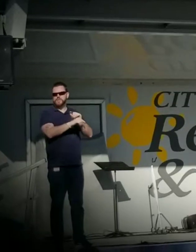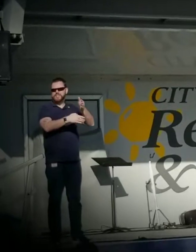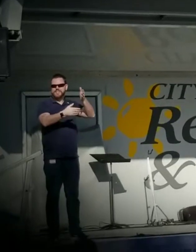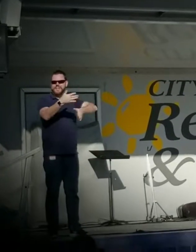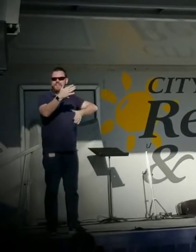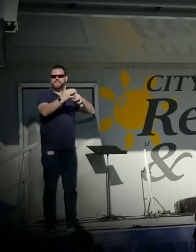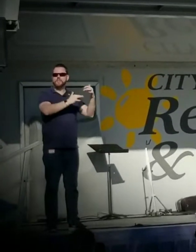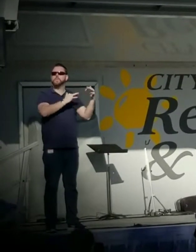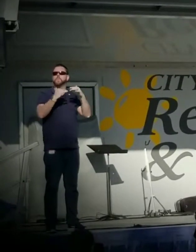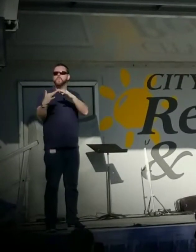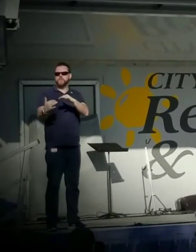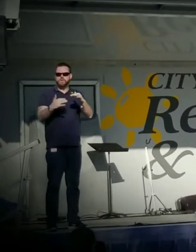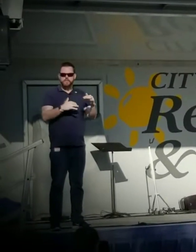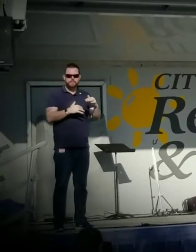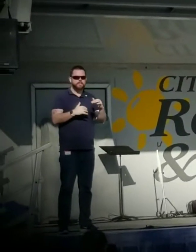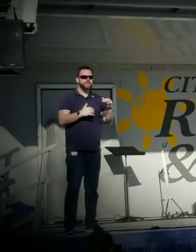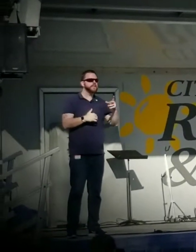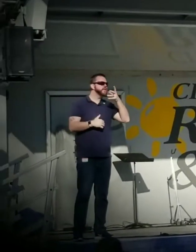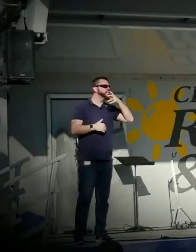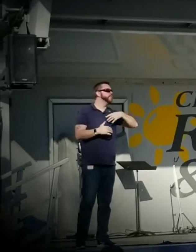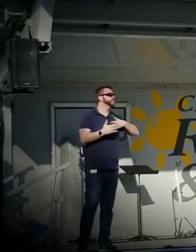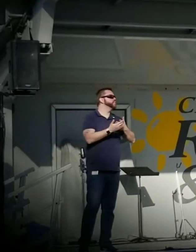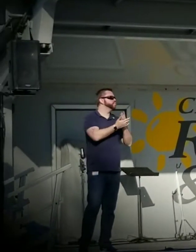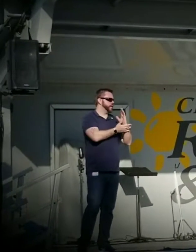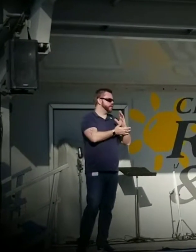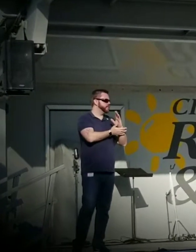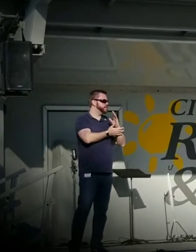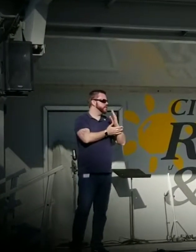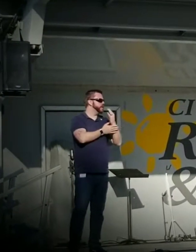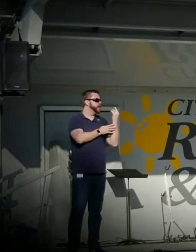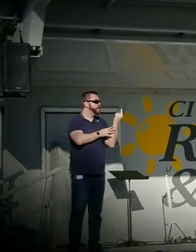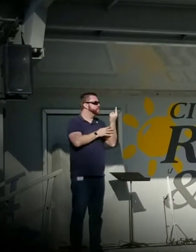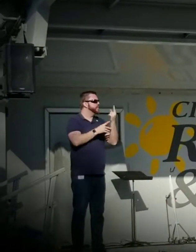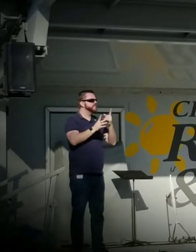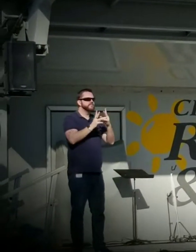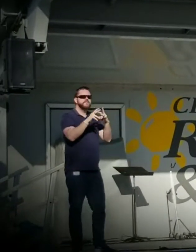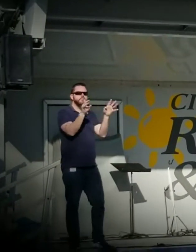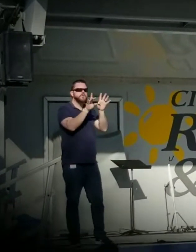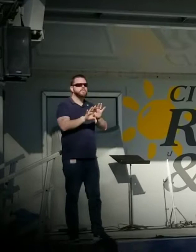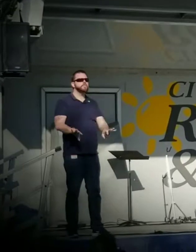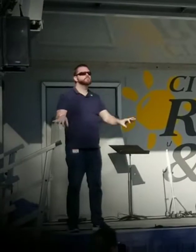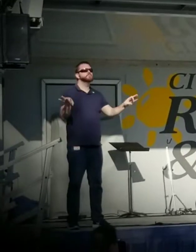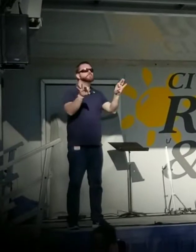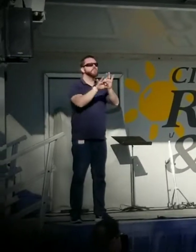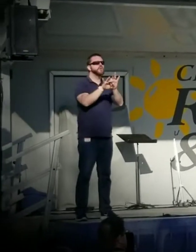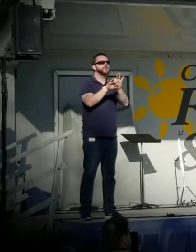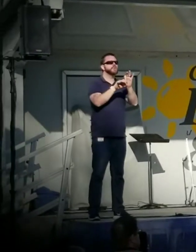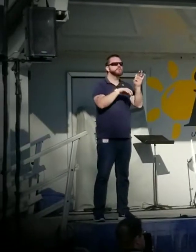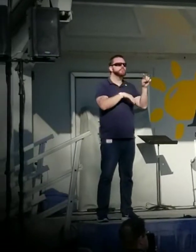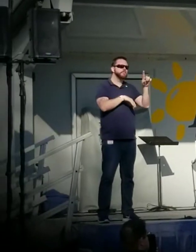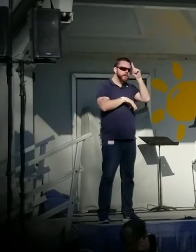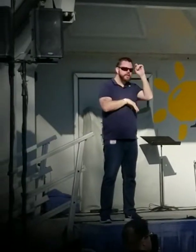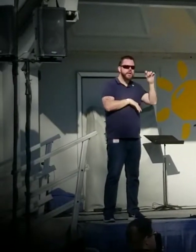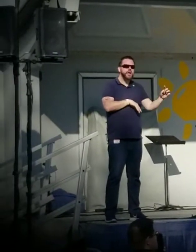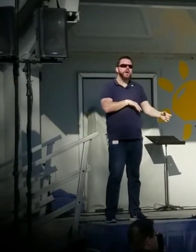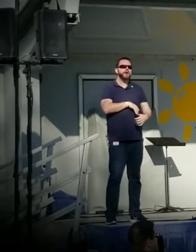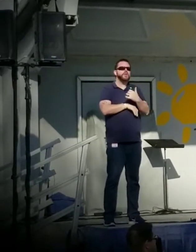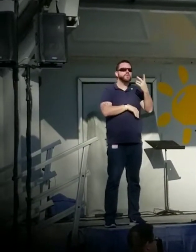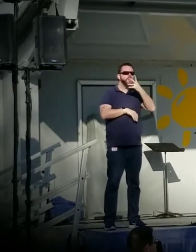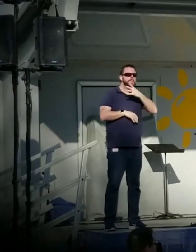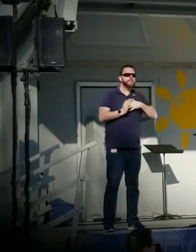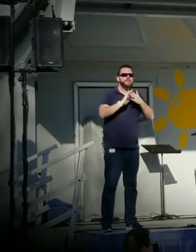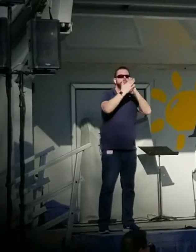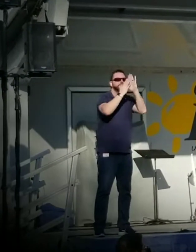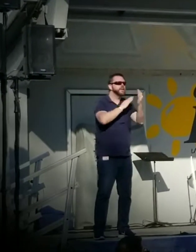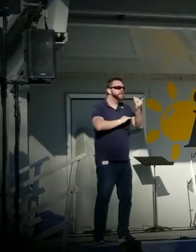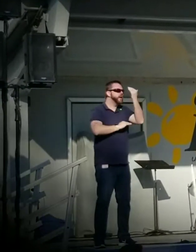war. Now, the women's rights movement is also very important to me because other women are becoming